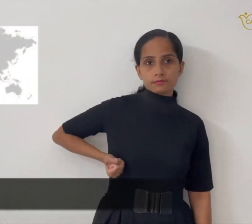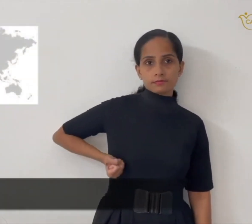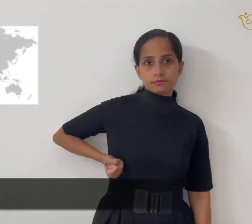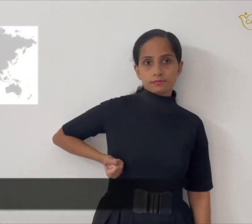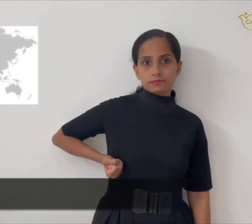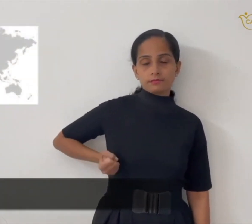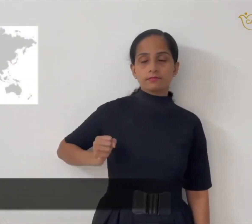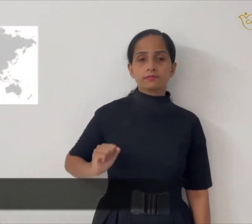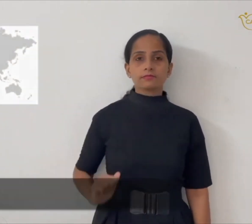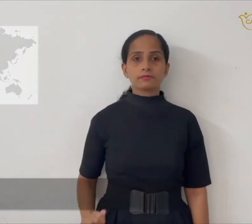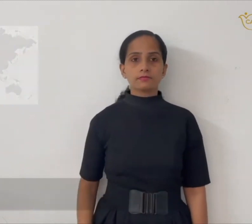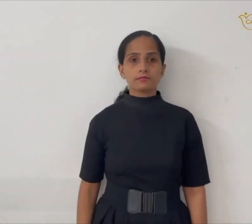Bahrain,